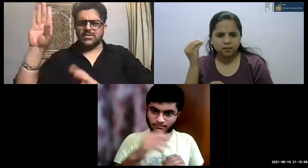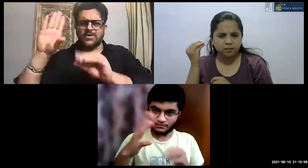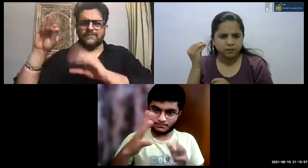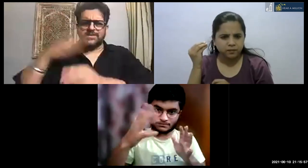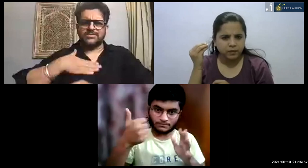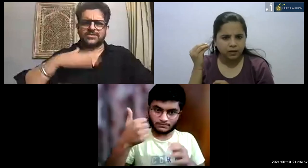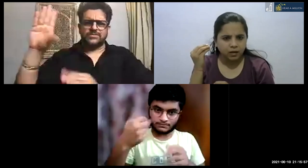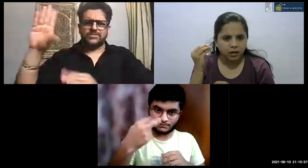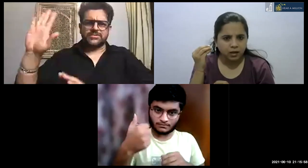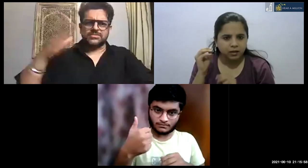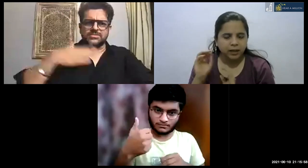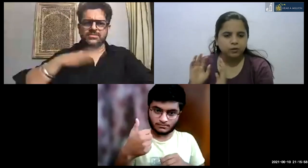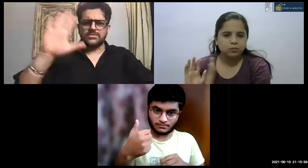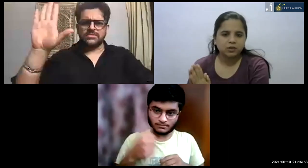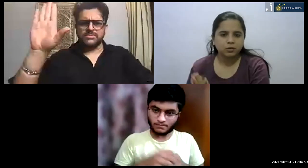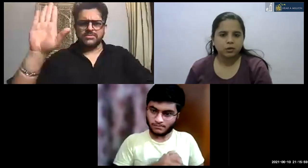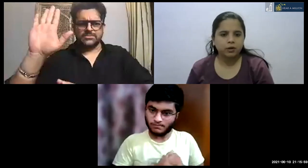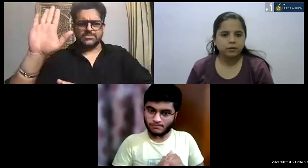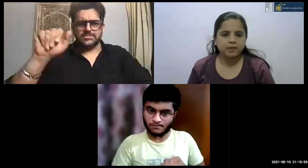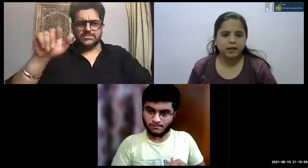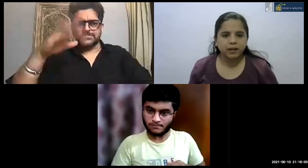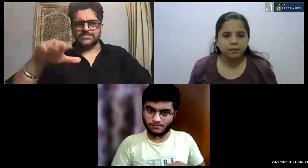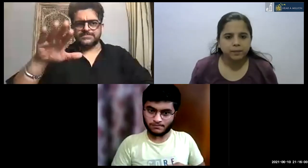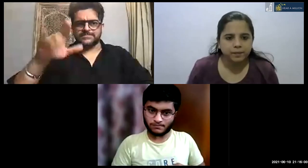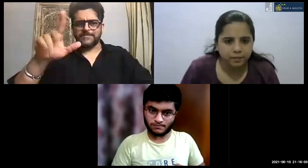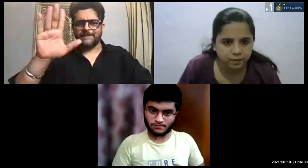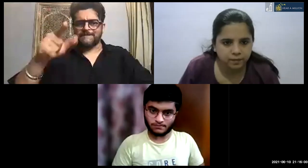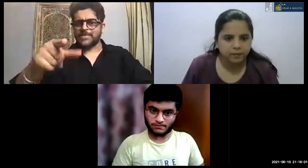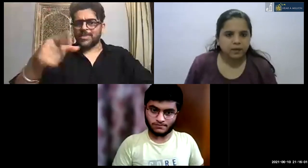Huh? Can you just hold on for a second?